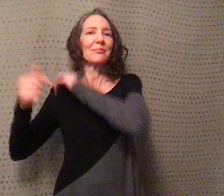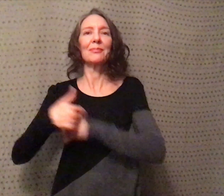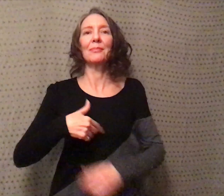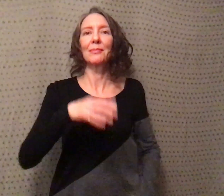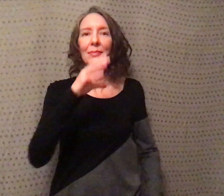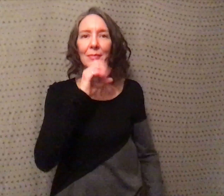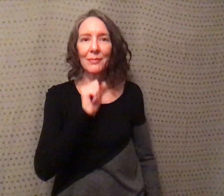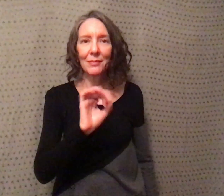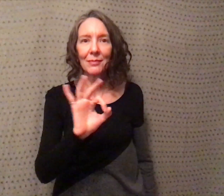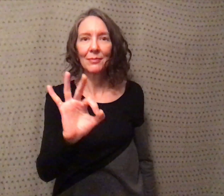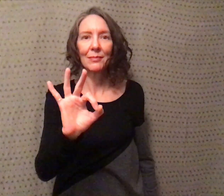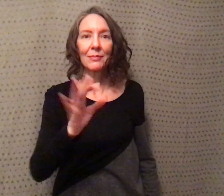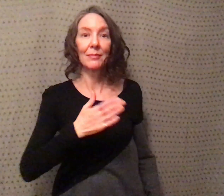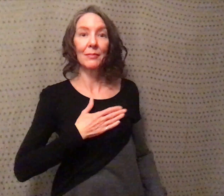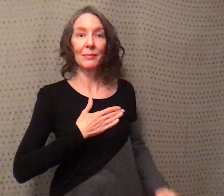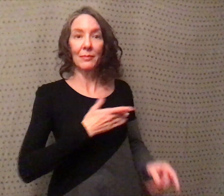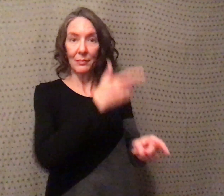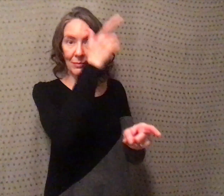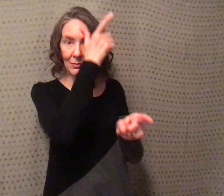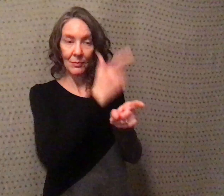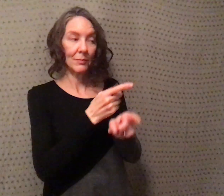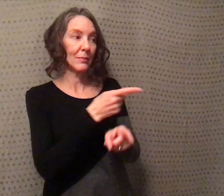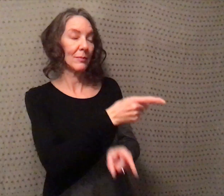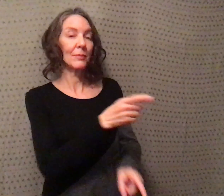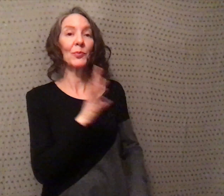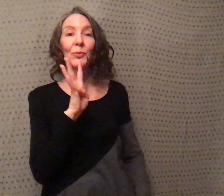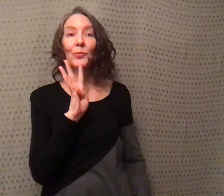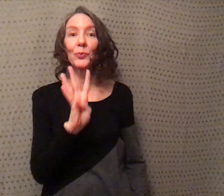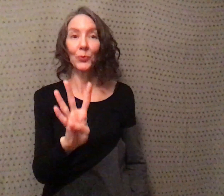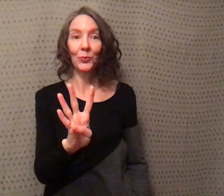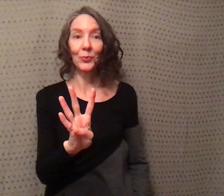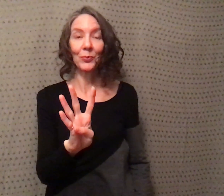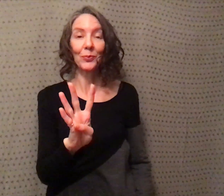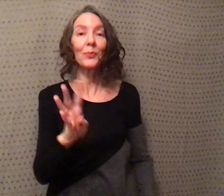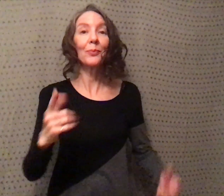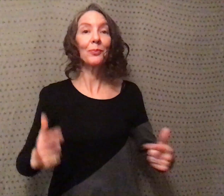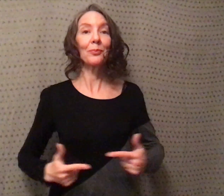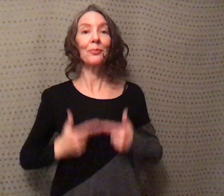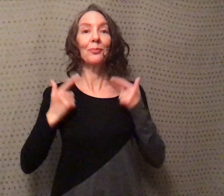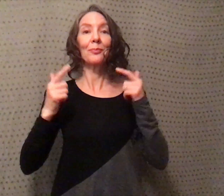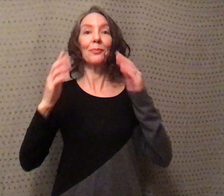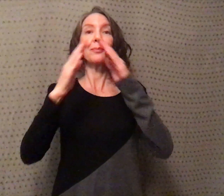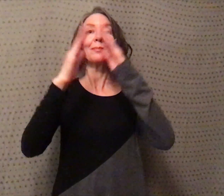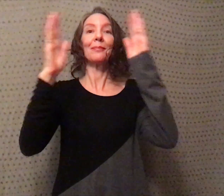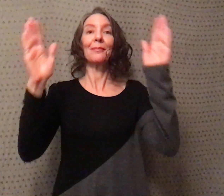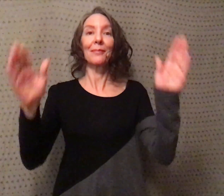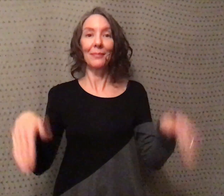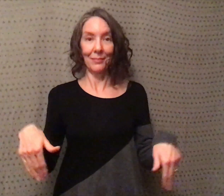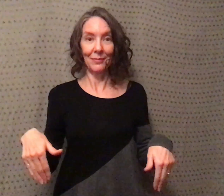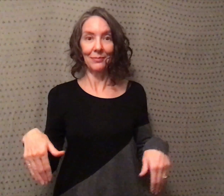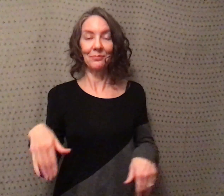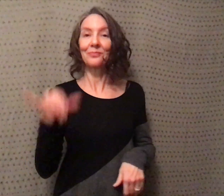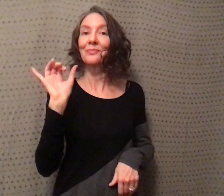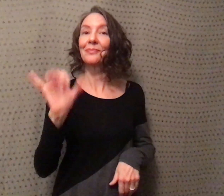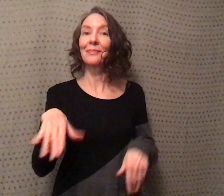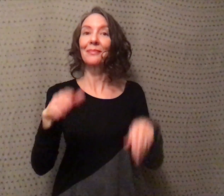ago, when I was 9 and my brother was 4, we lived in a